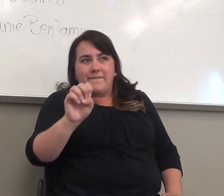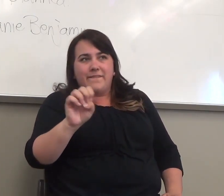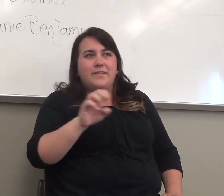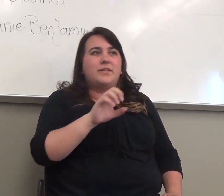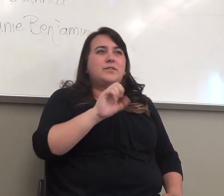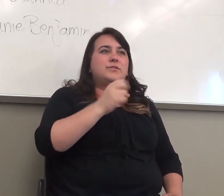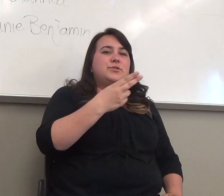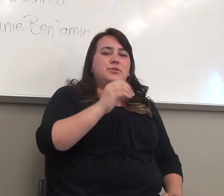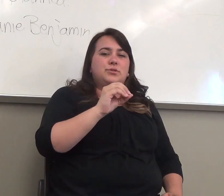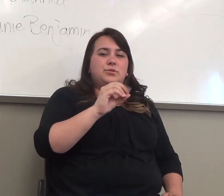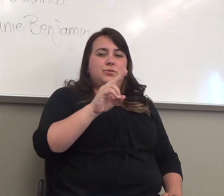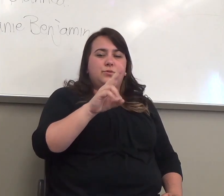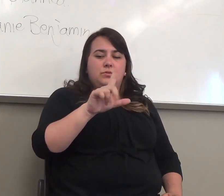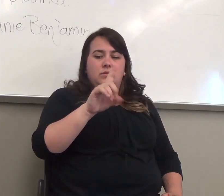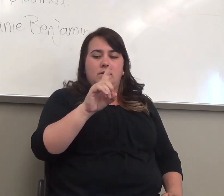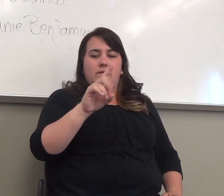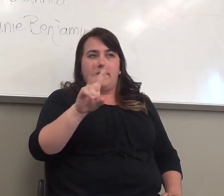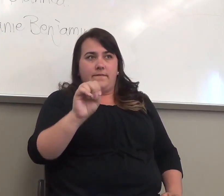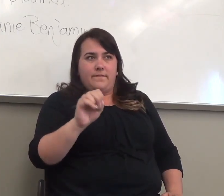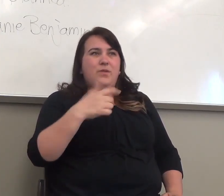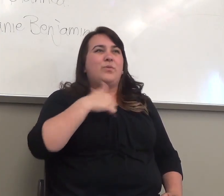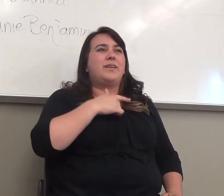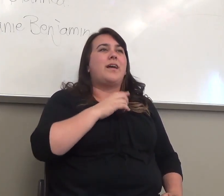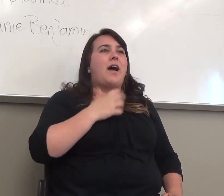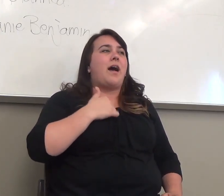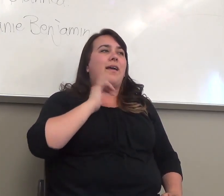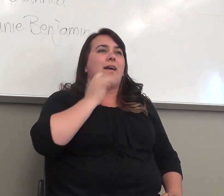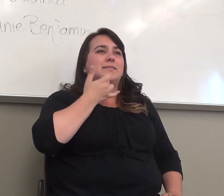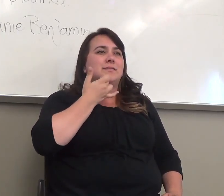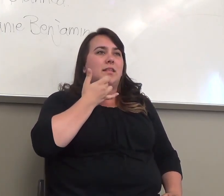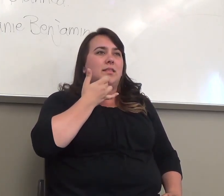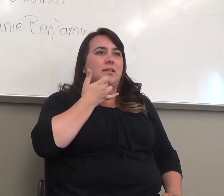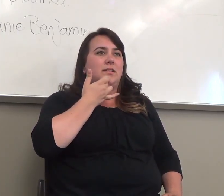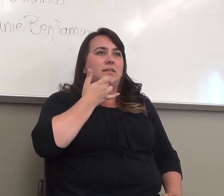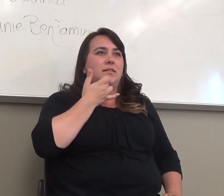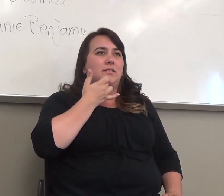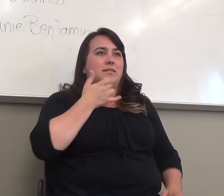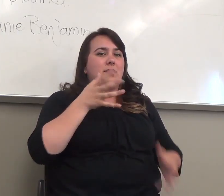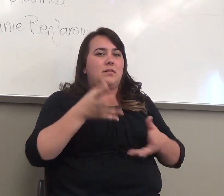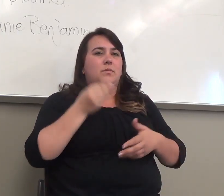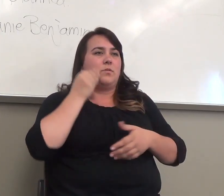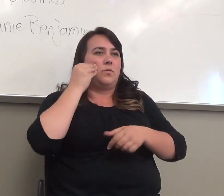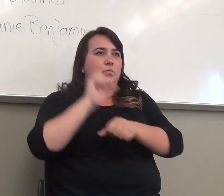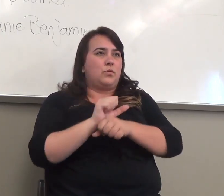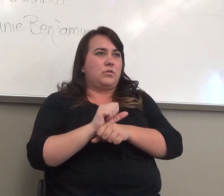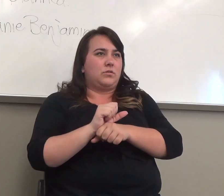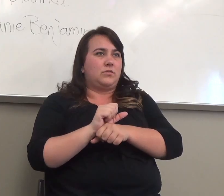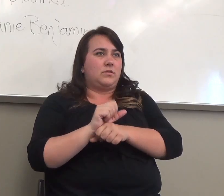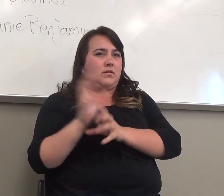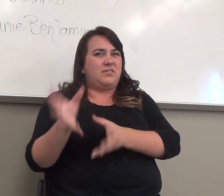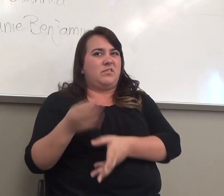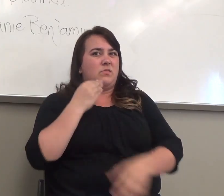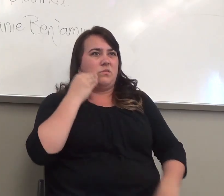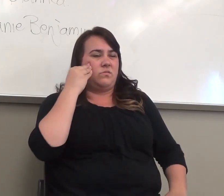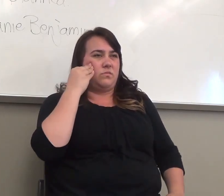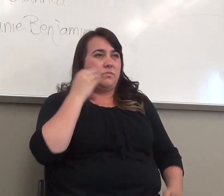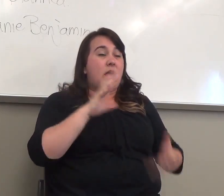We say, I accidentally left my homework at home. The way this is really spelled